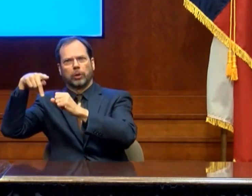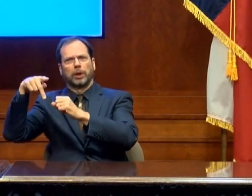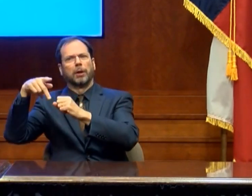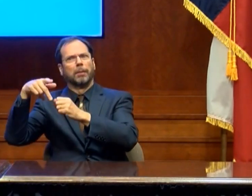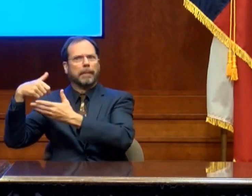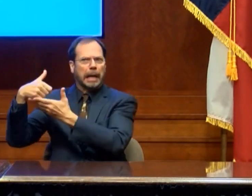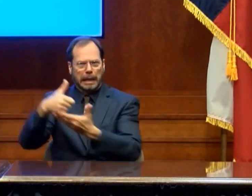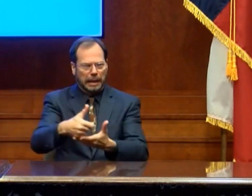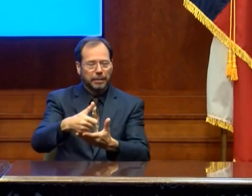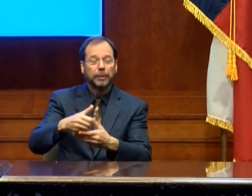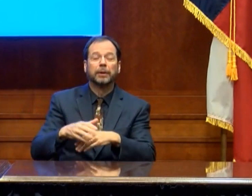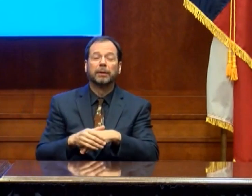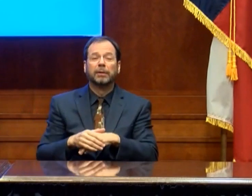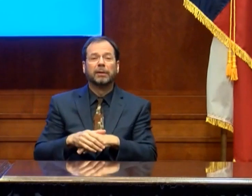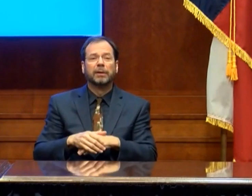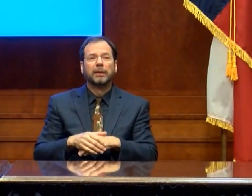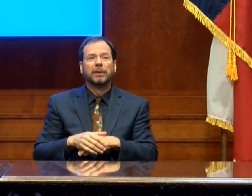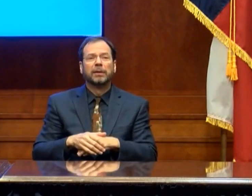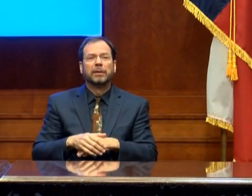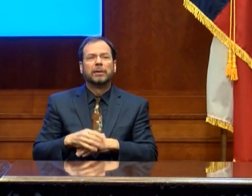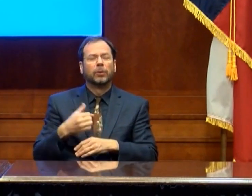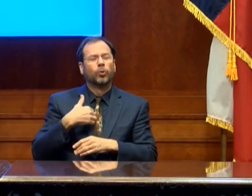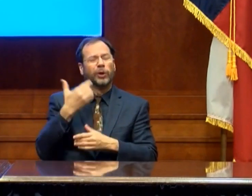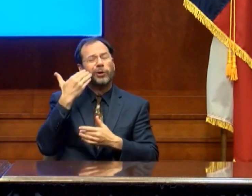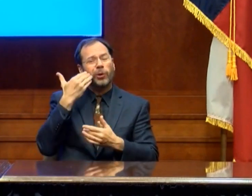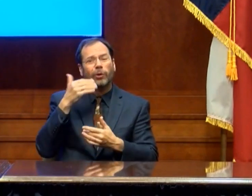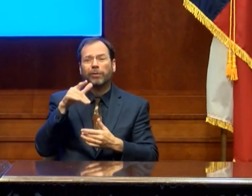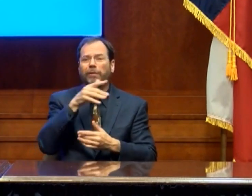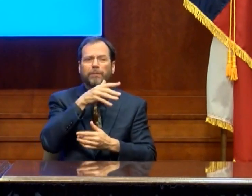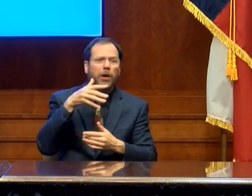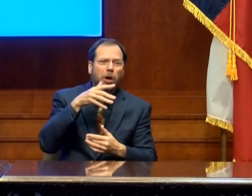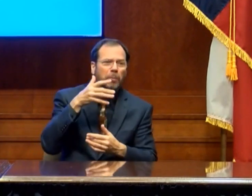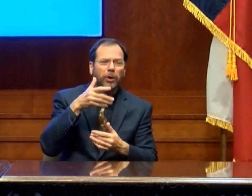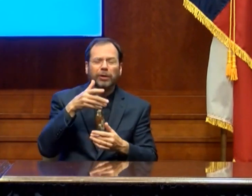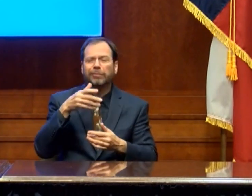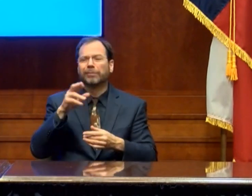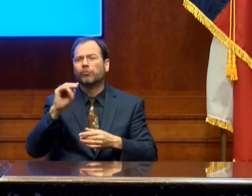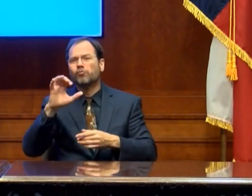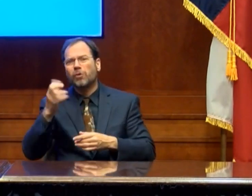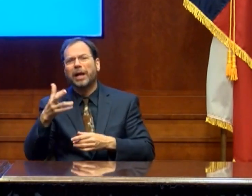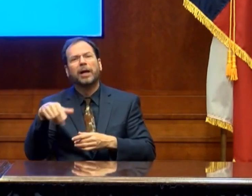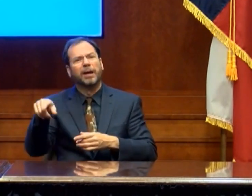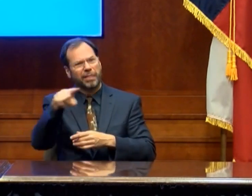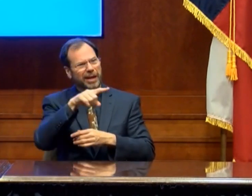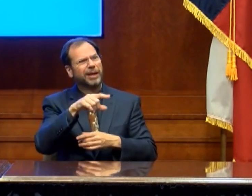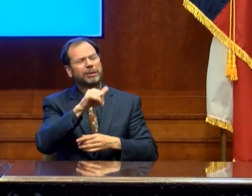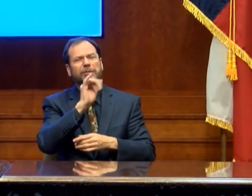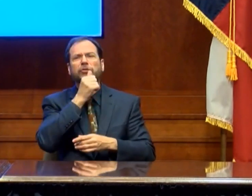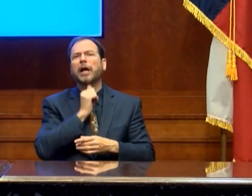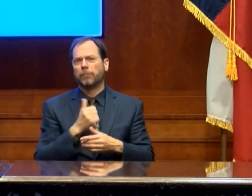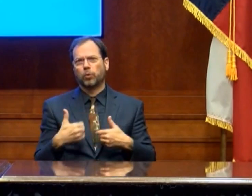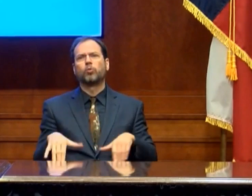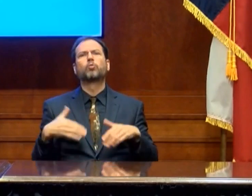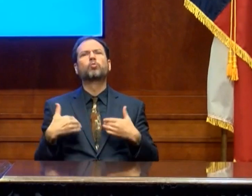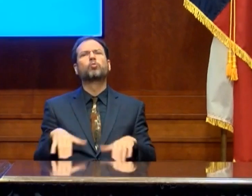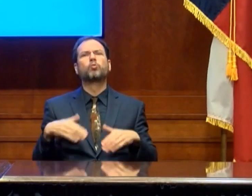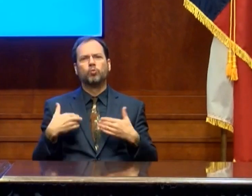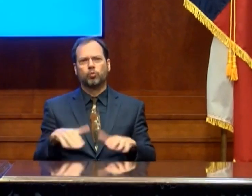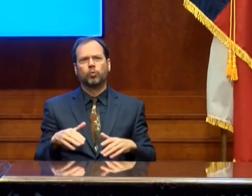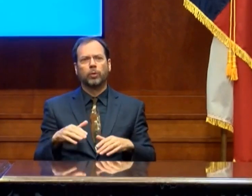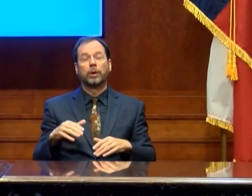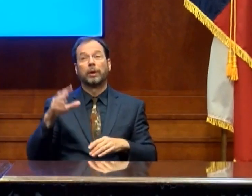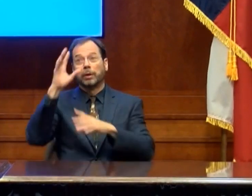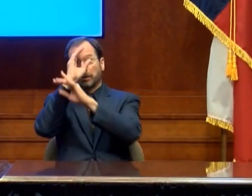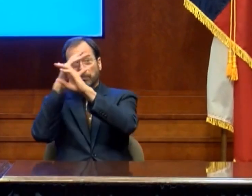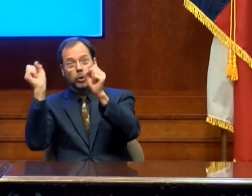knowing that even though our farmers and ranchers too are suffering right now, the response